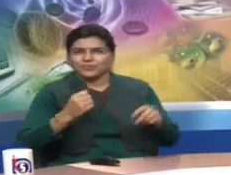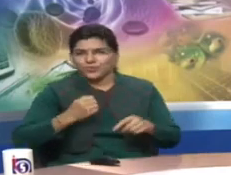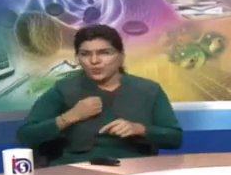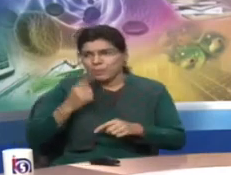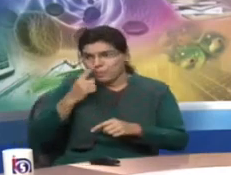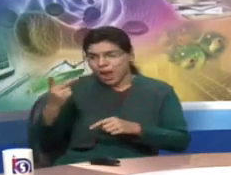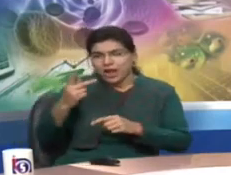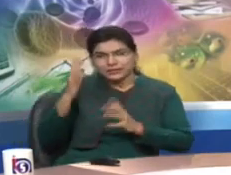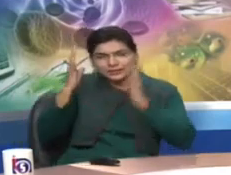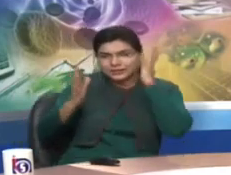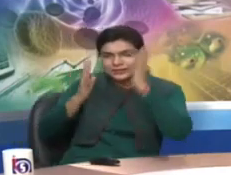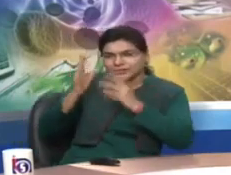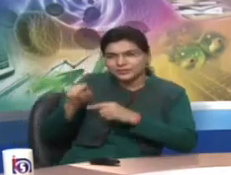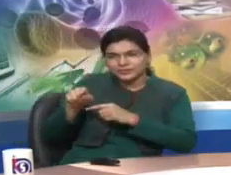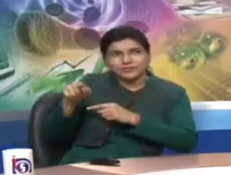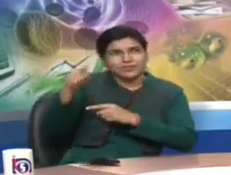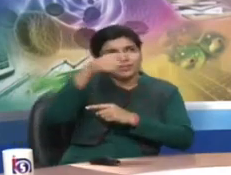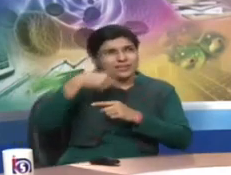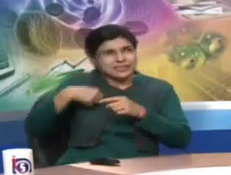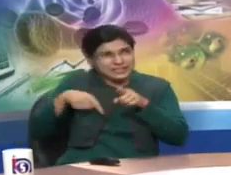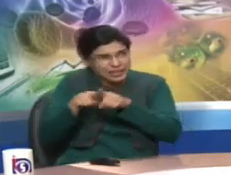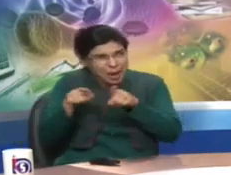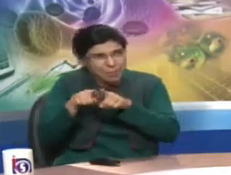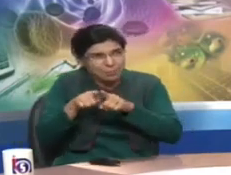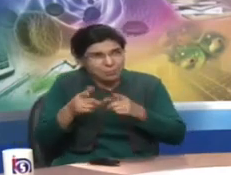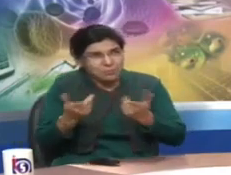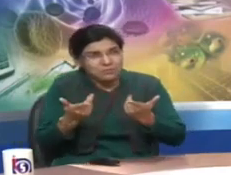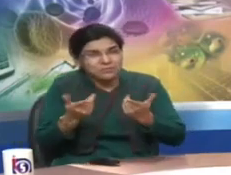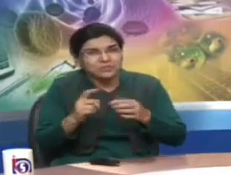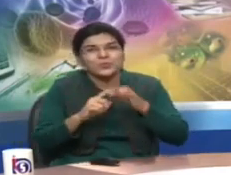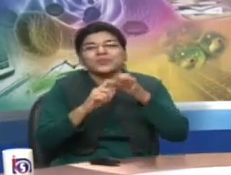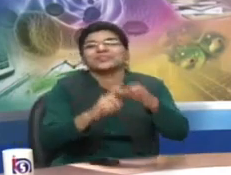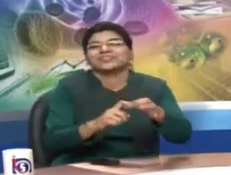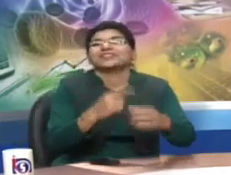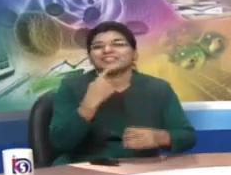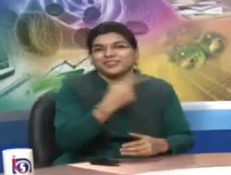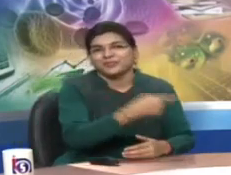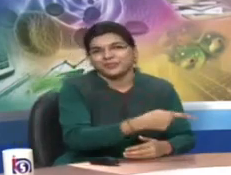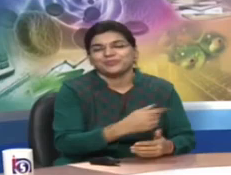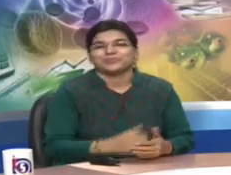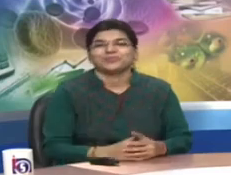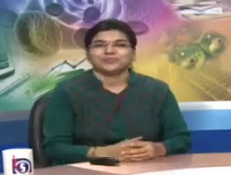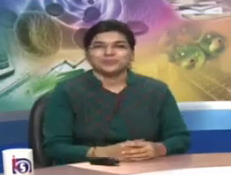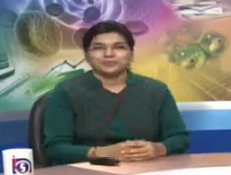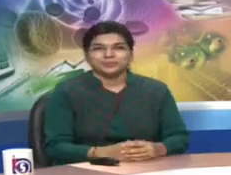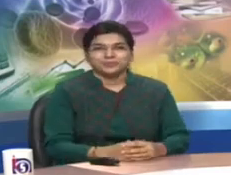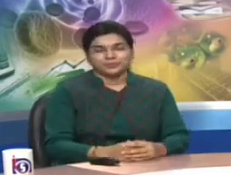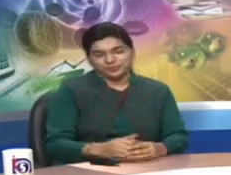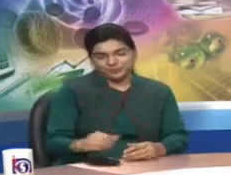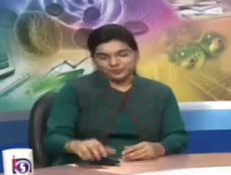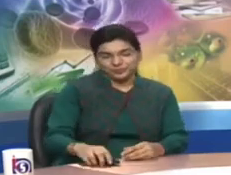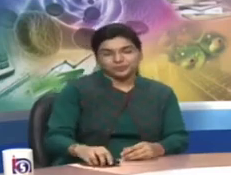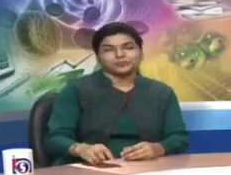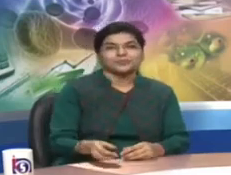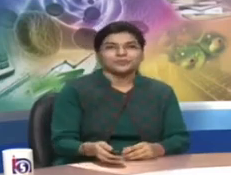But the son feels that the grandparents are so much at peace. So this is her doubt.